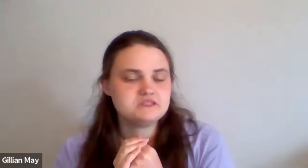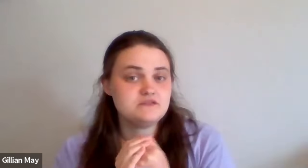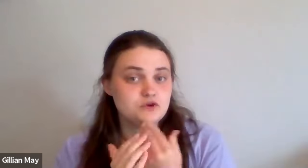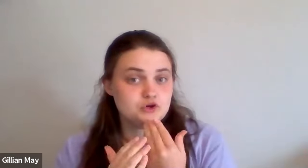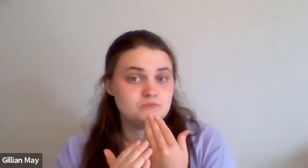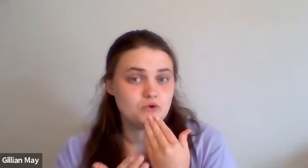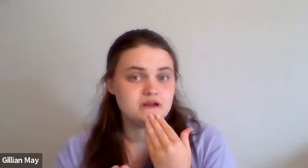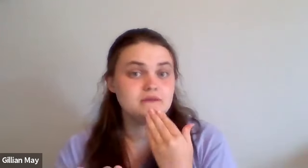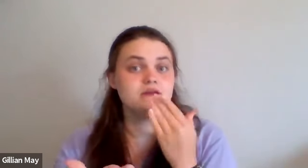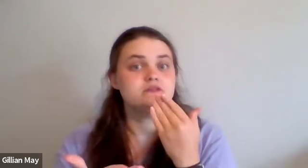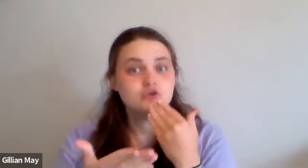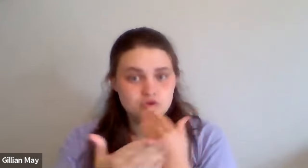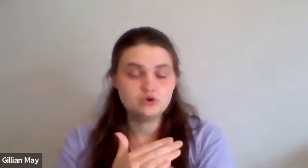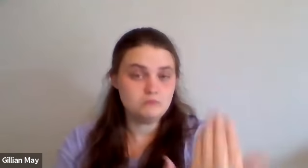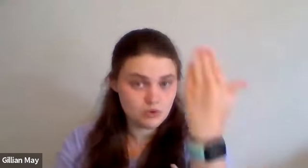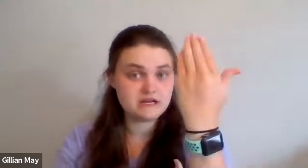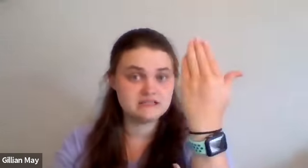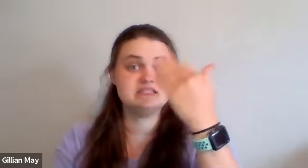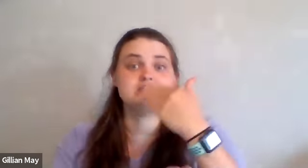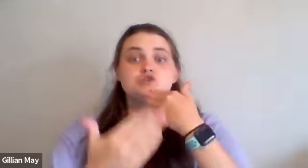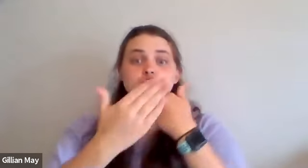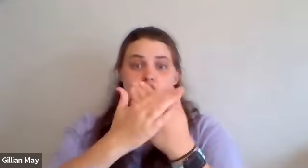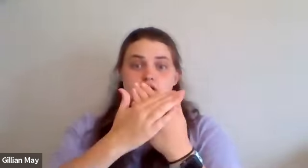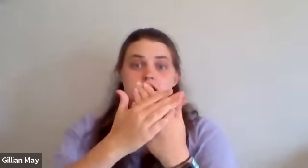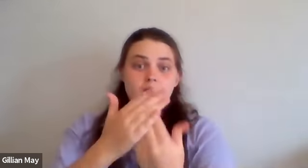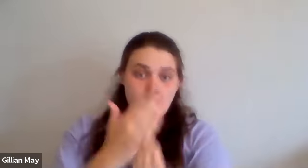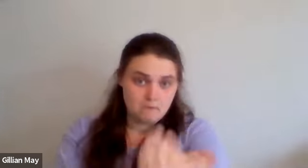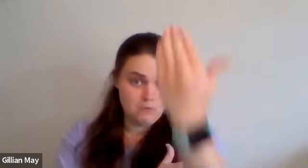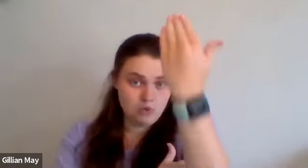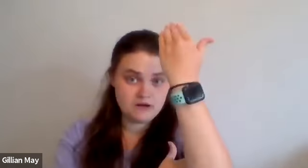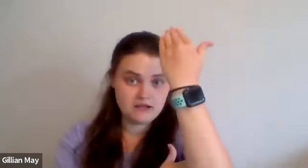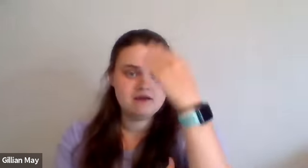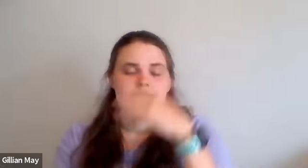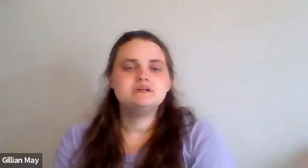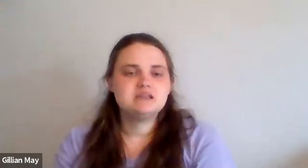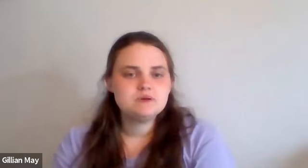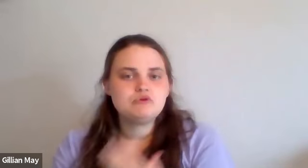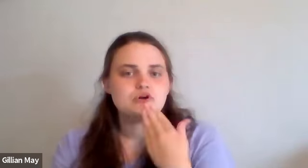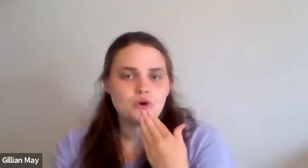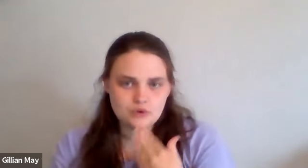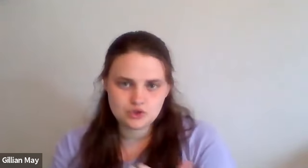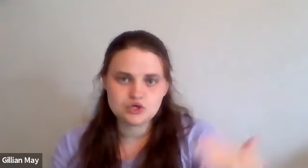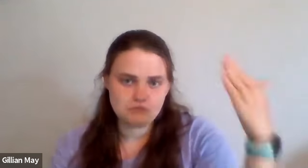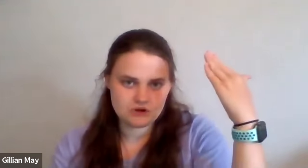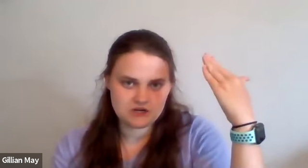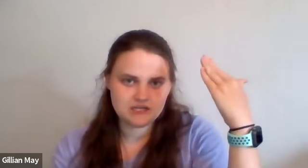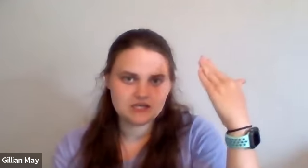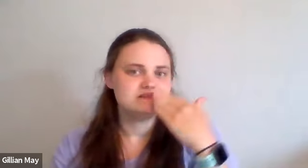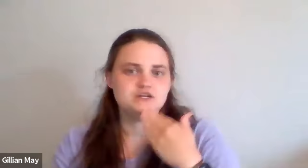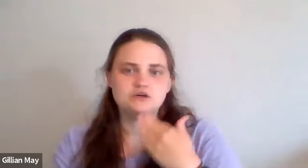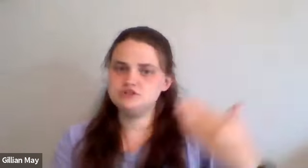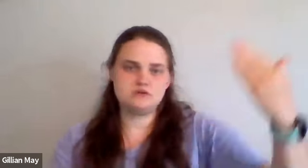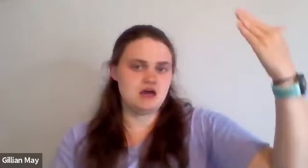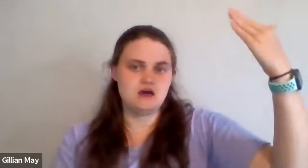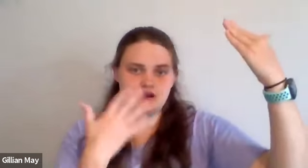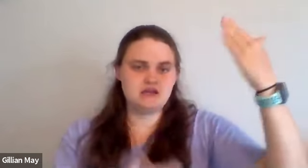said for good morning. Good morning is this. Good morning. But some people will go good morning. They don't do the other hand.